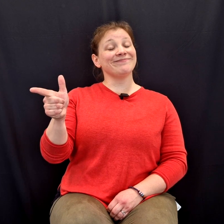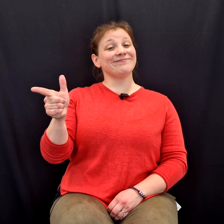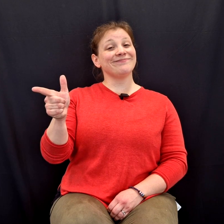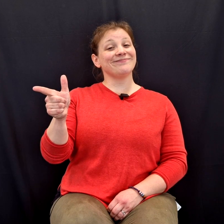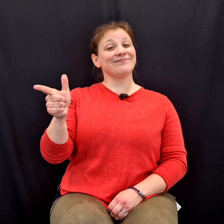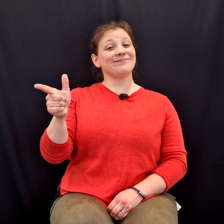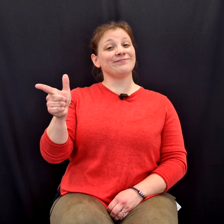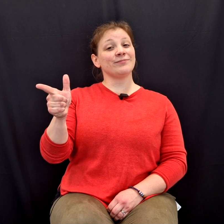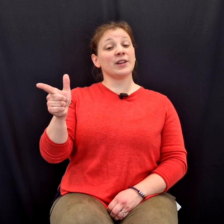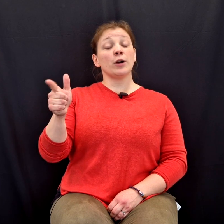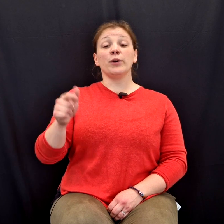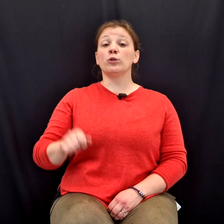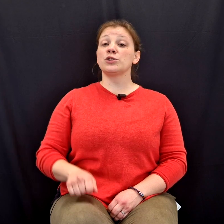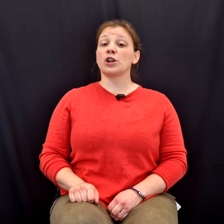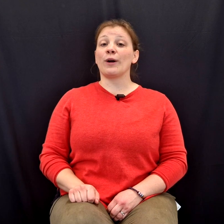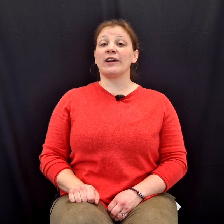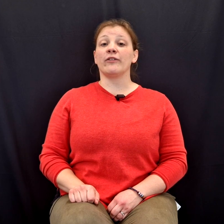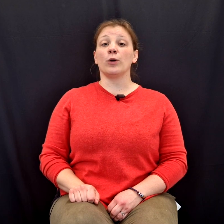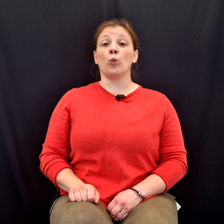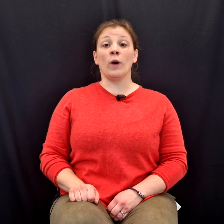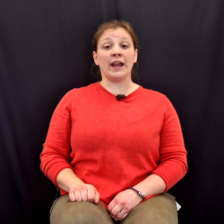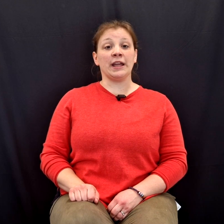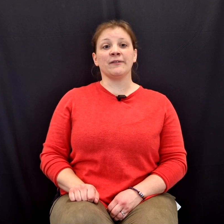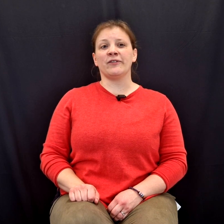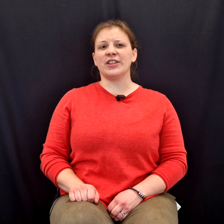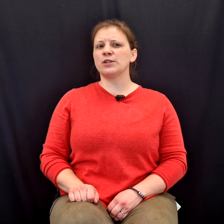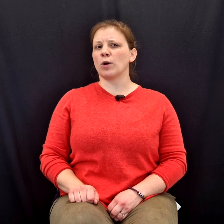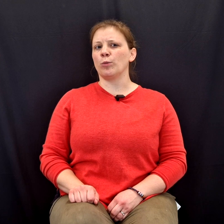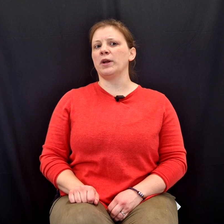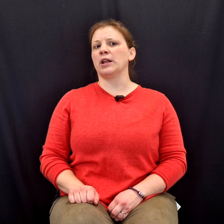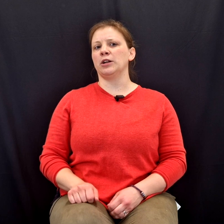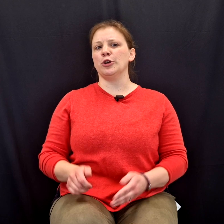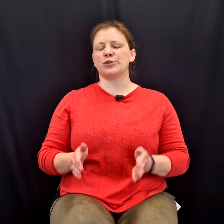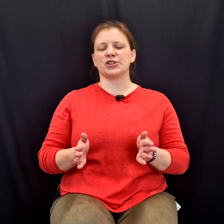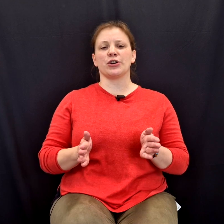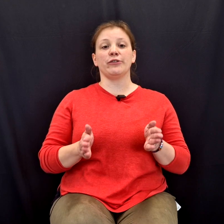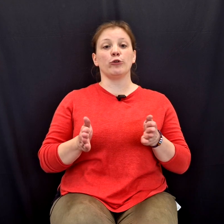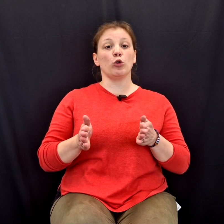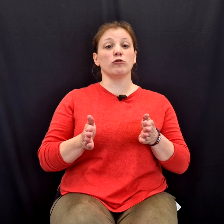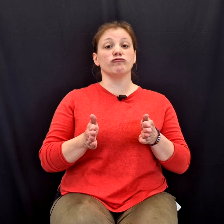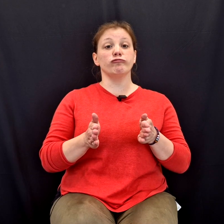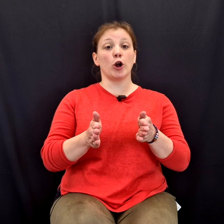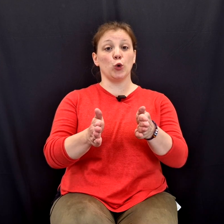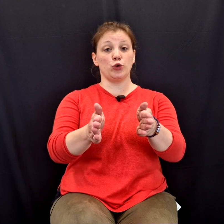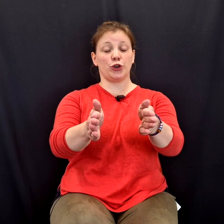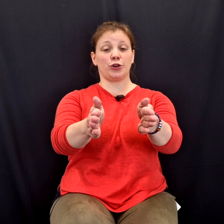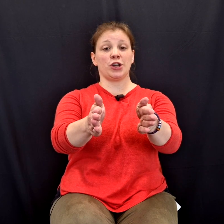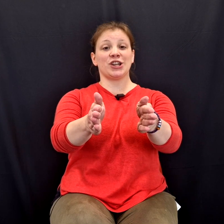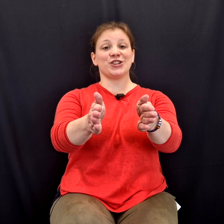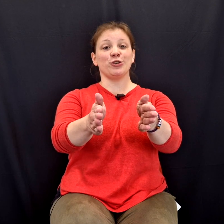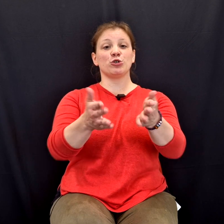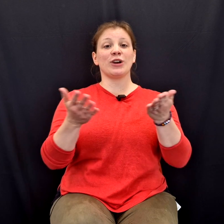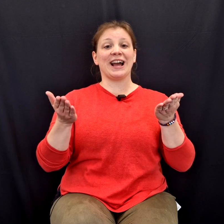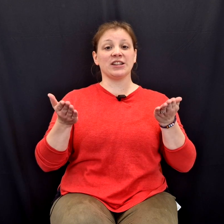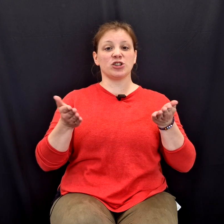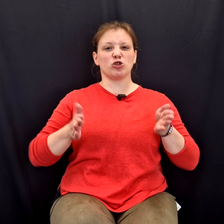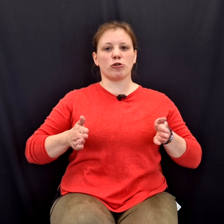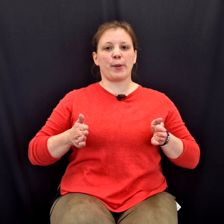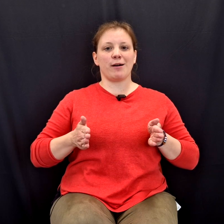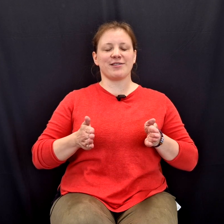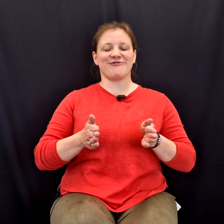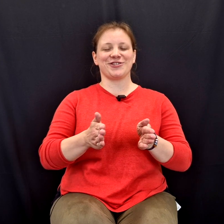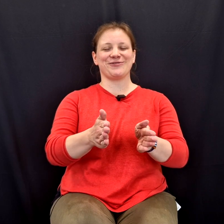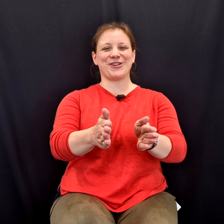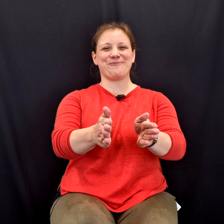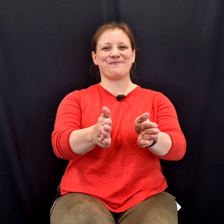Away. We also have Way. For this one, we use the sign for road. So use your hands to